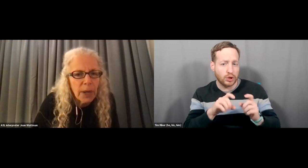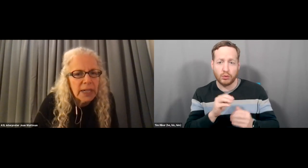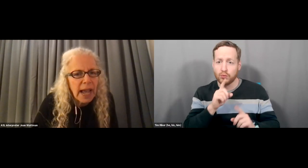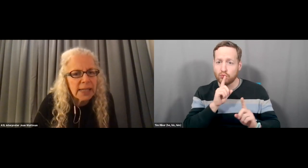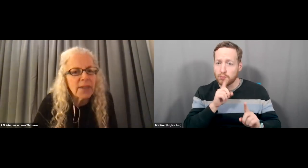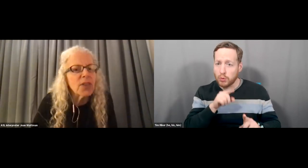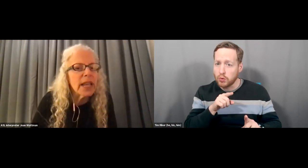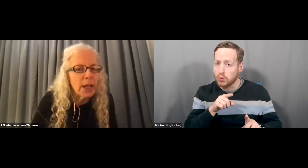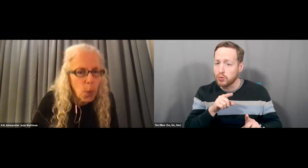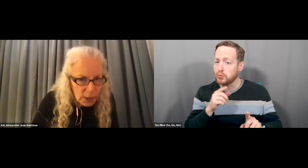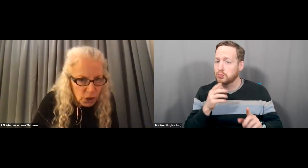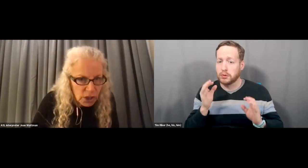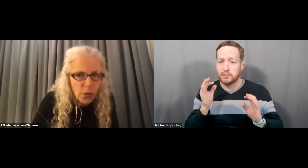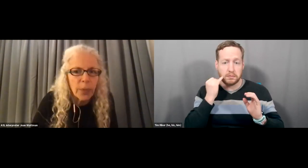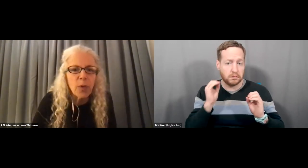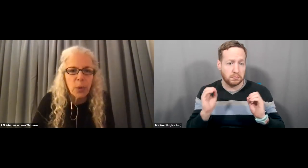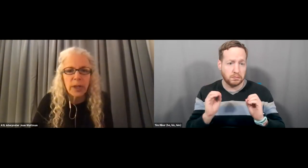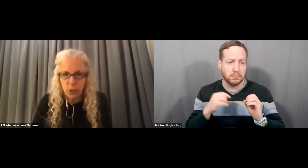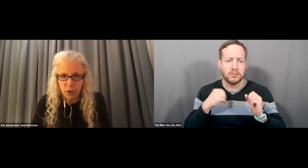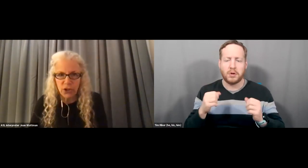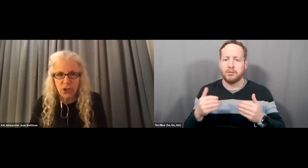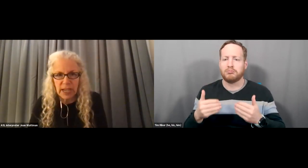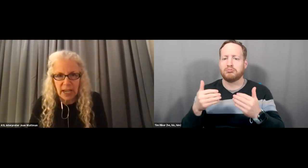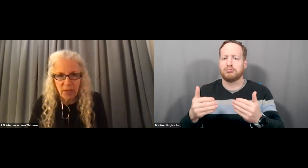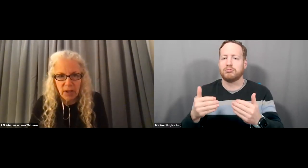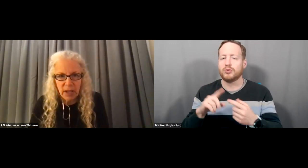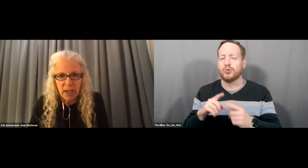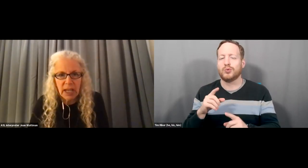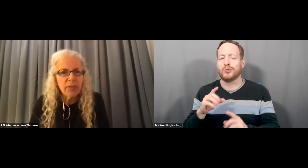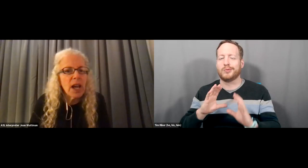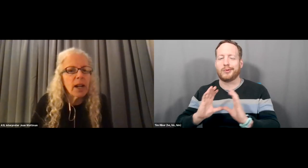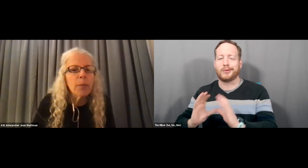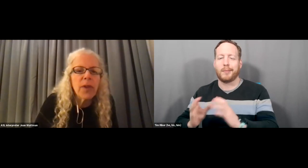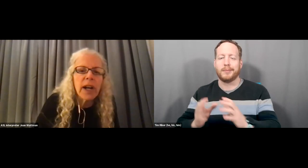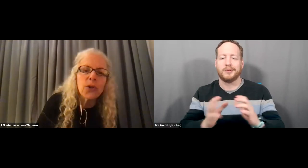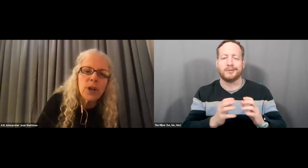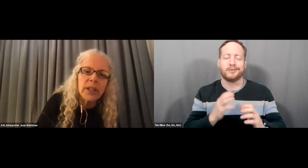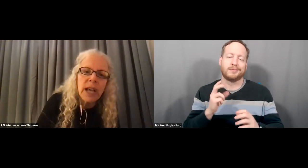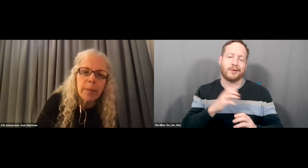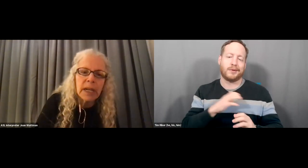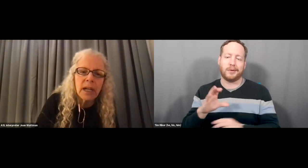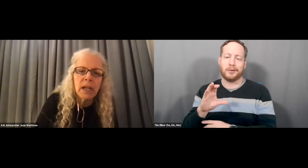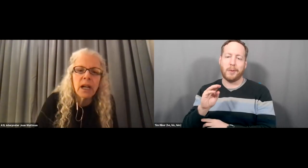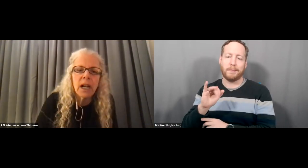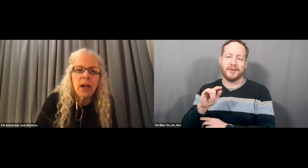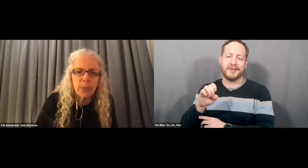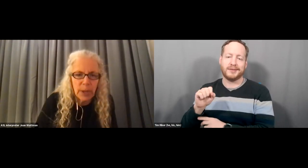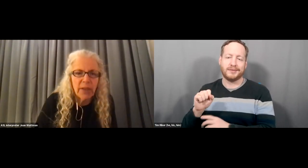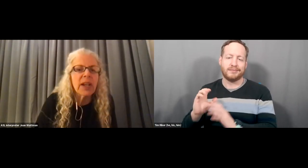wanted to ask if there's any questions from the report that Ernest just gave. And if not, I'll move on to another topic. We have